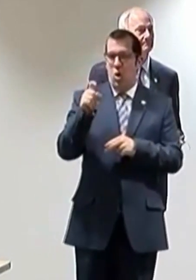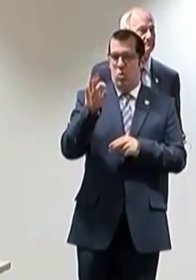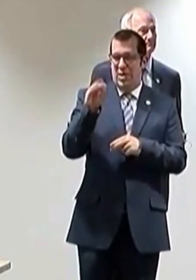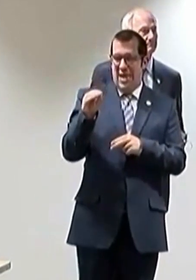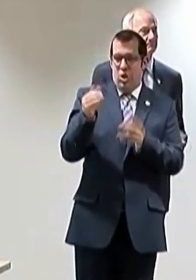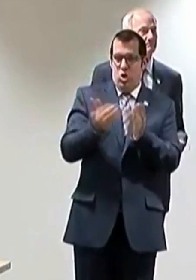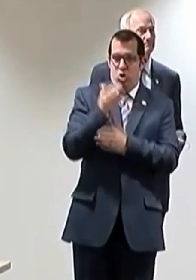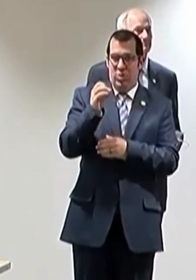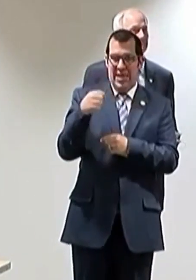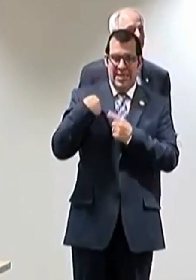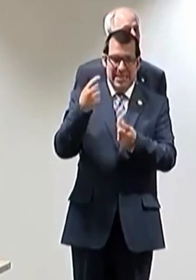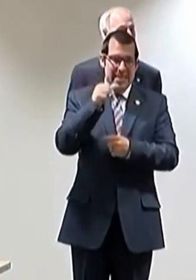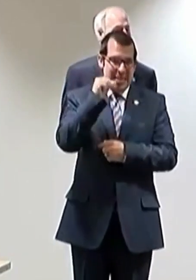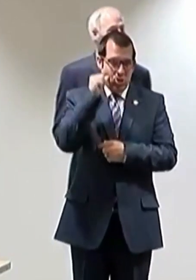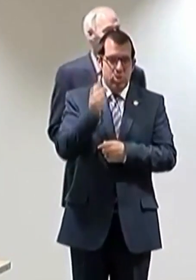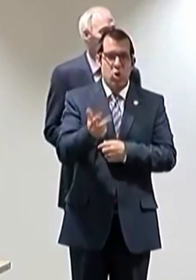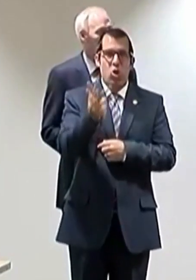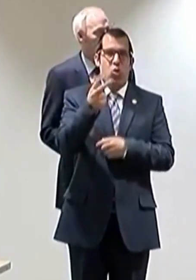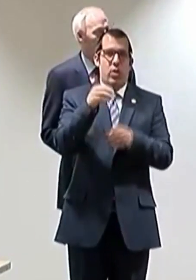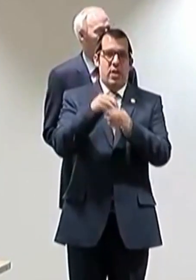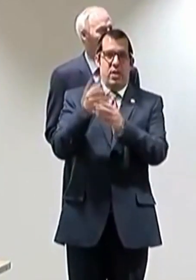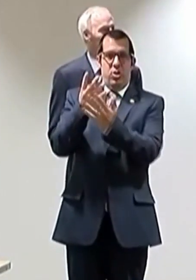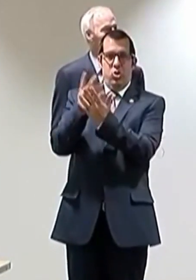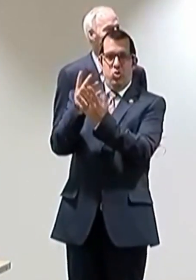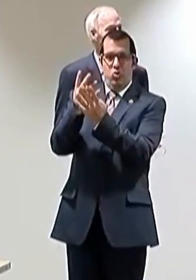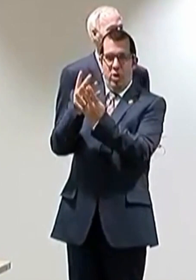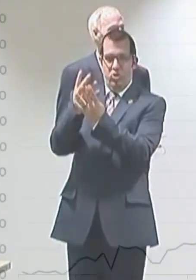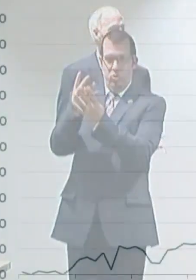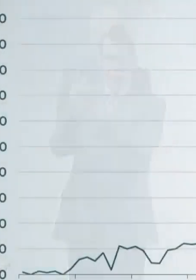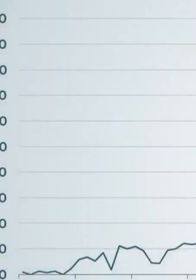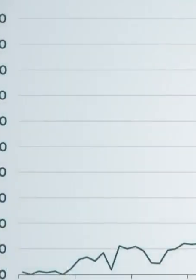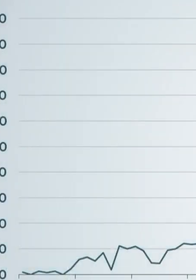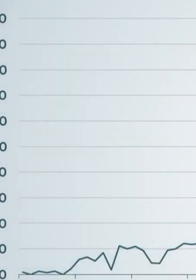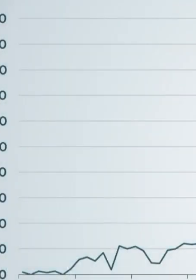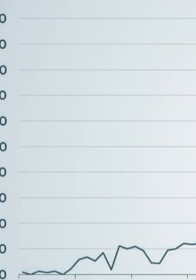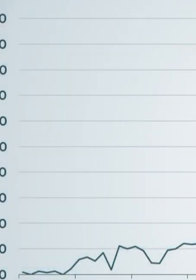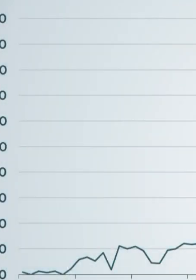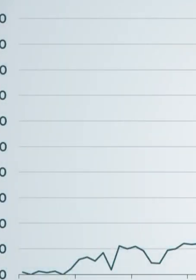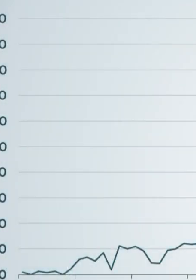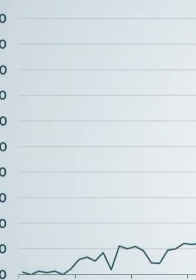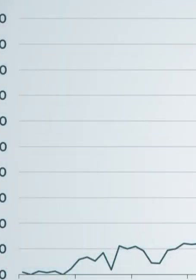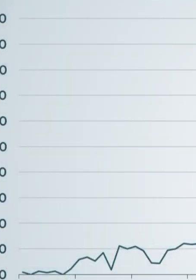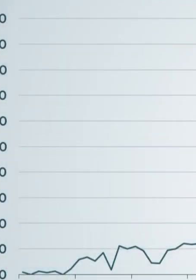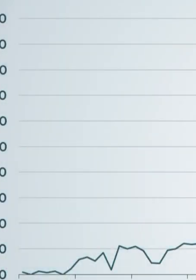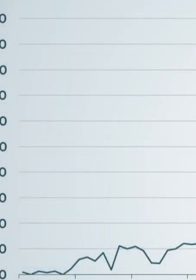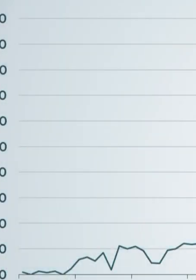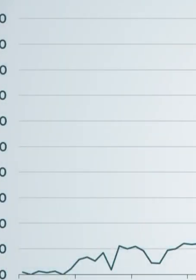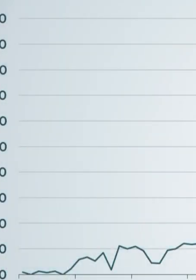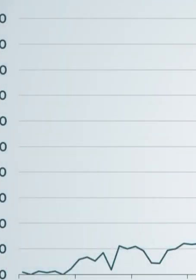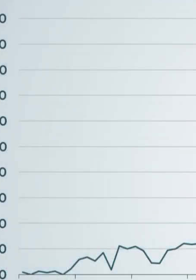since yesterday. 3 of those were in correctional facilities, so 187 were community.